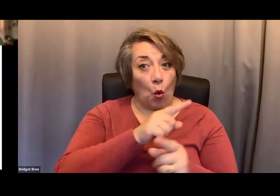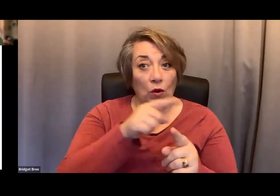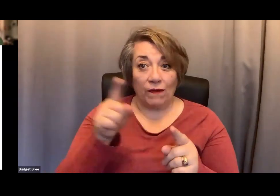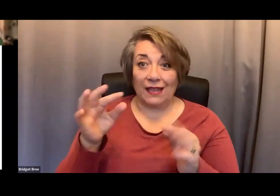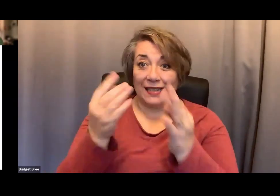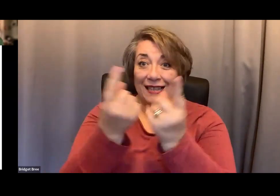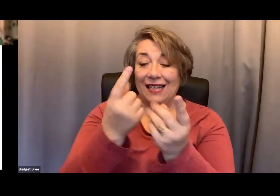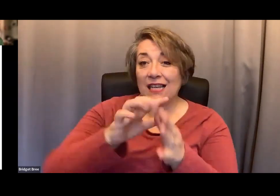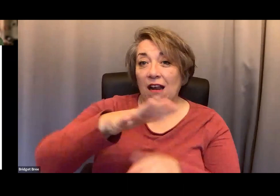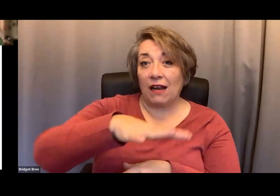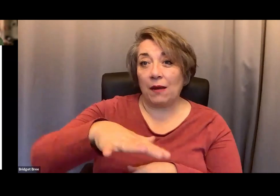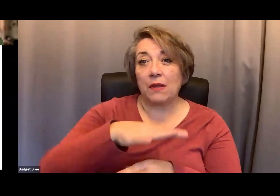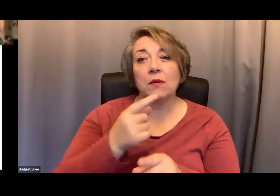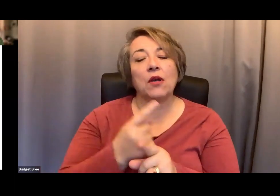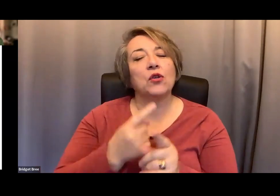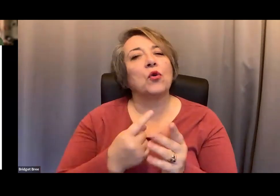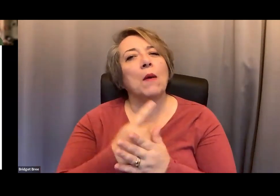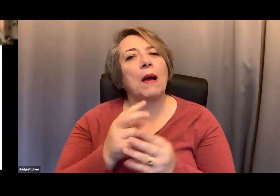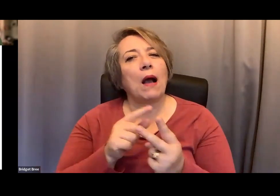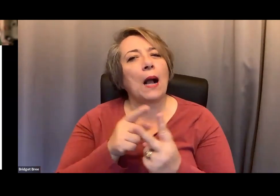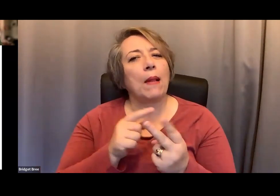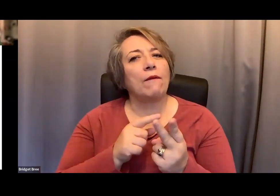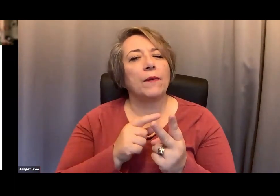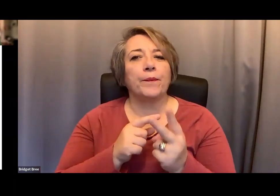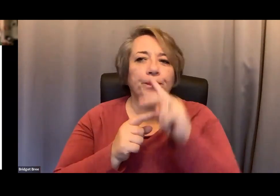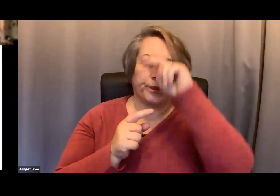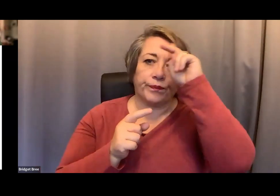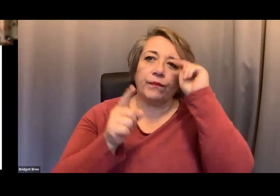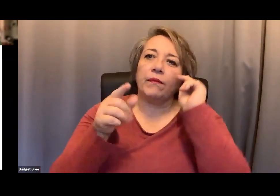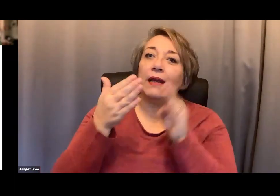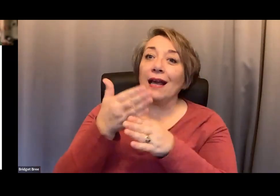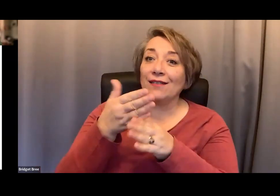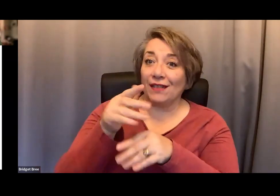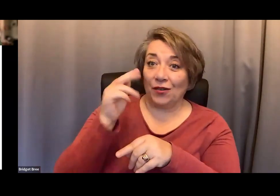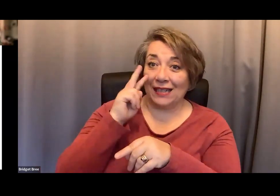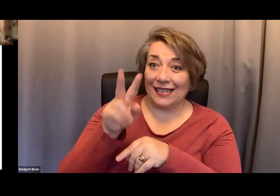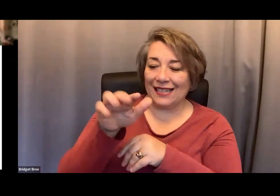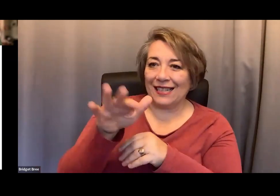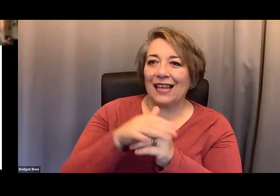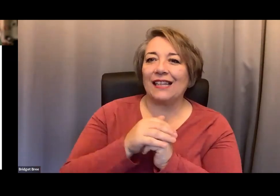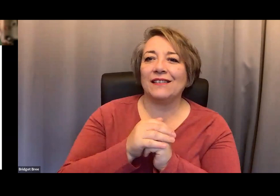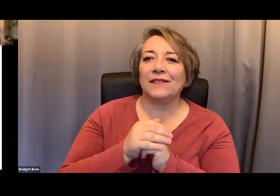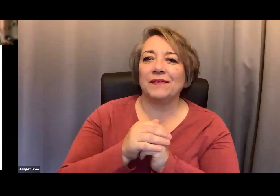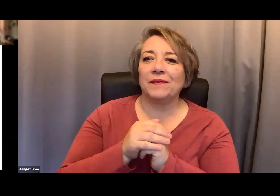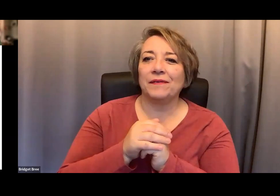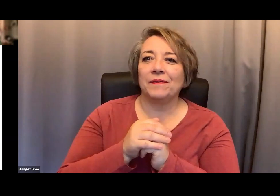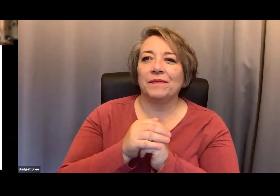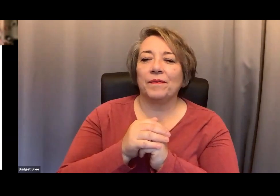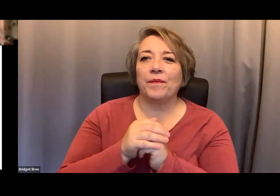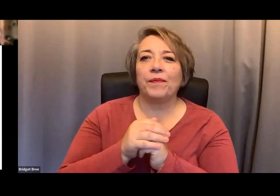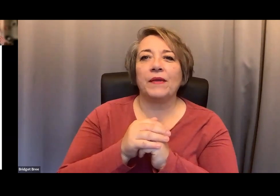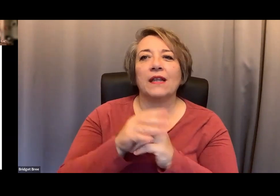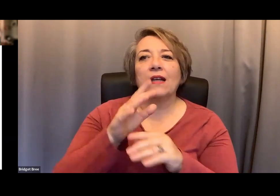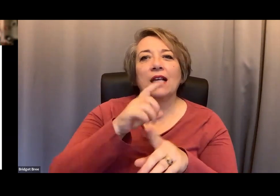speak to a couple of here. So you can see kind of the activities that compose that community portrait of place: peer-to-peer